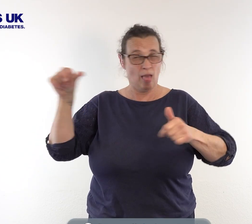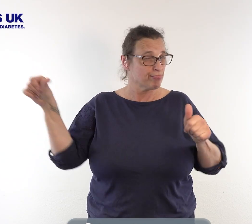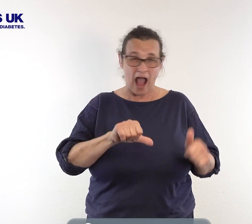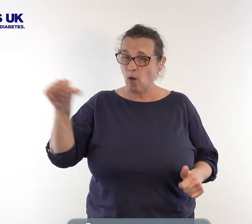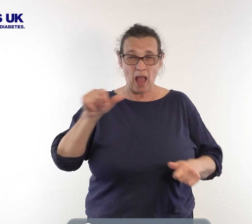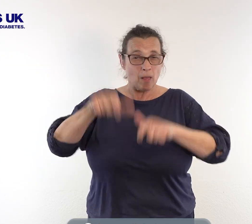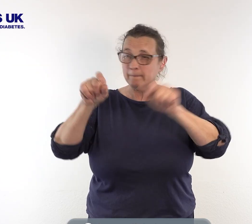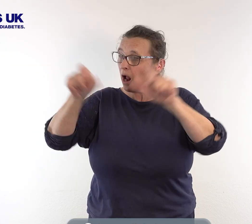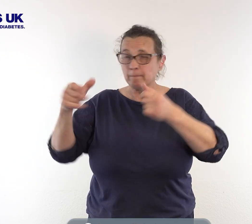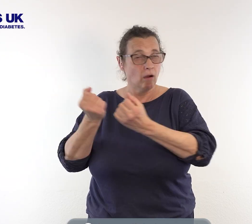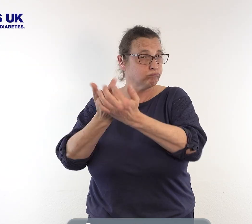Forum.